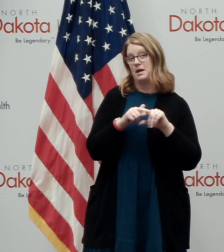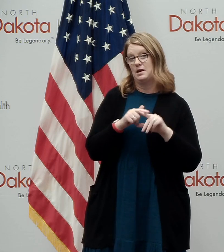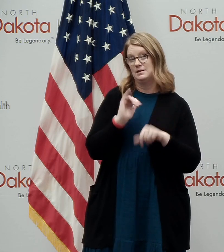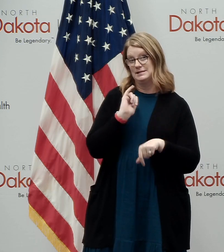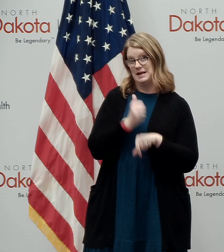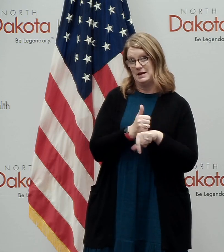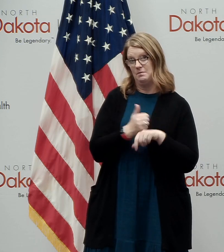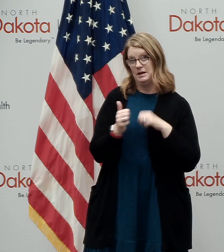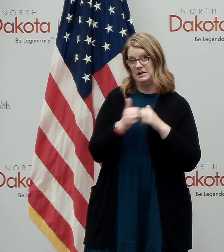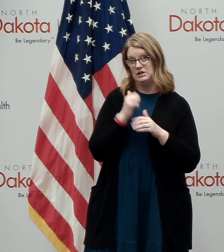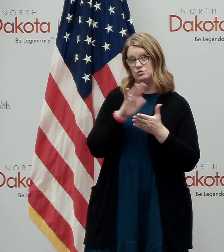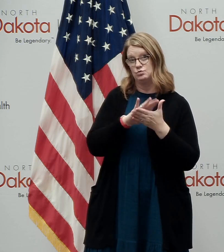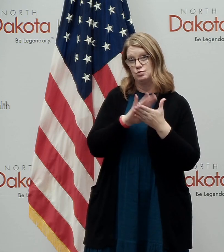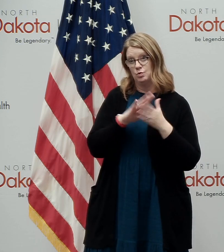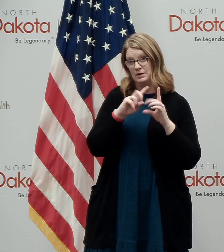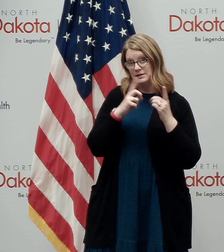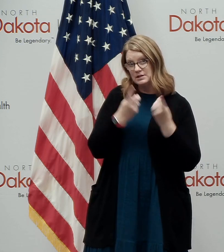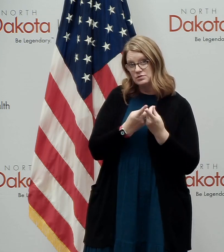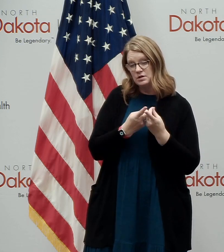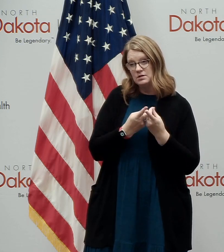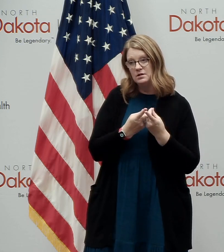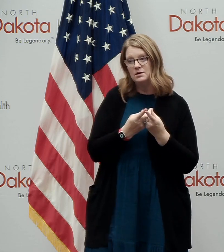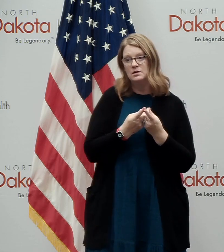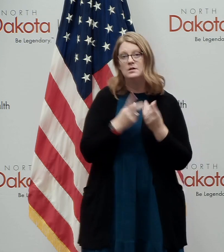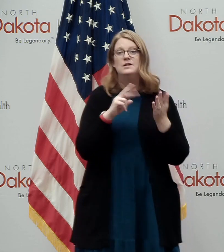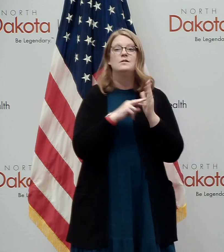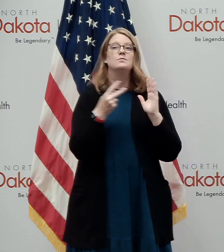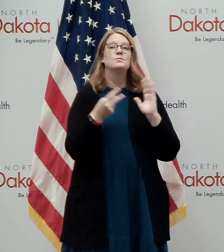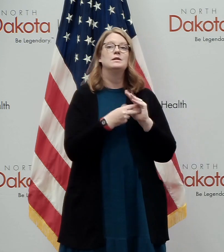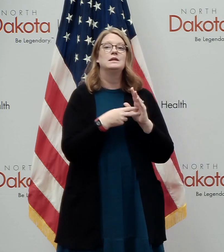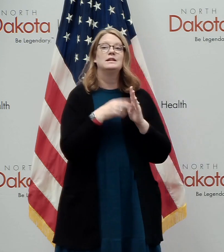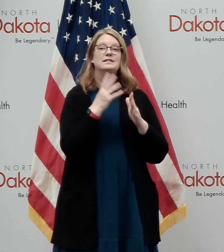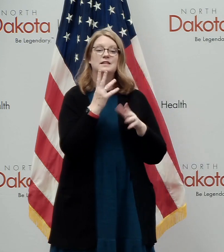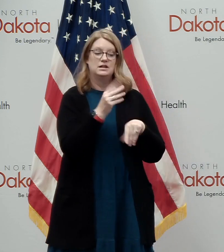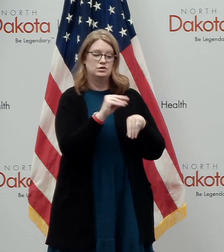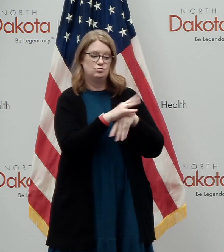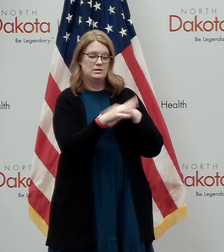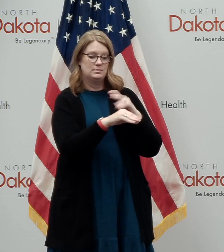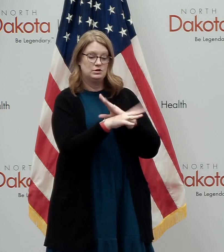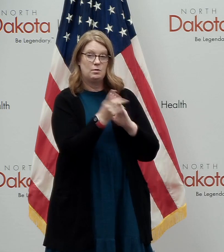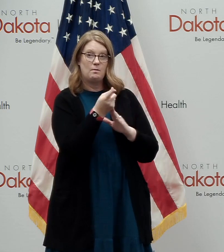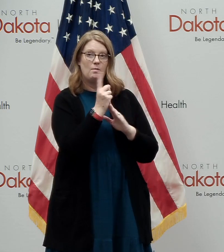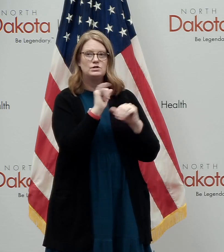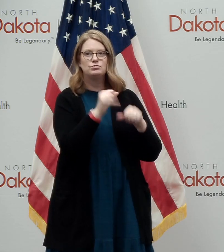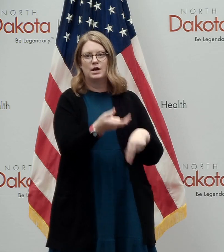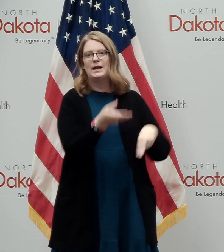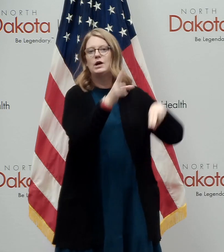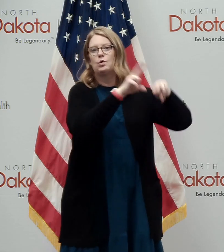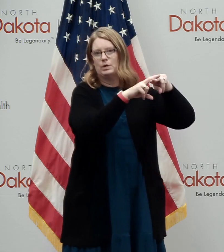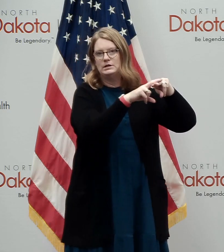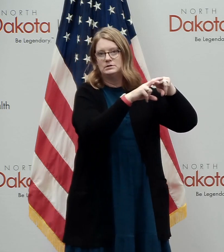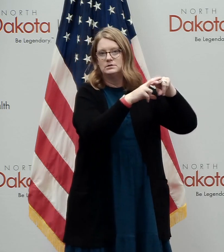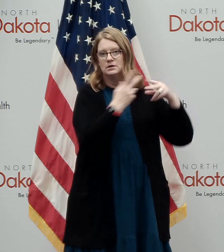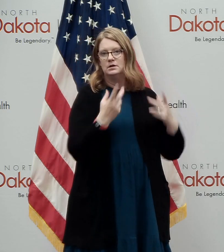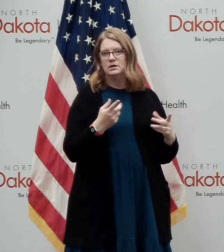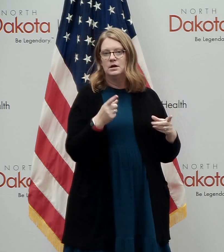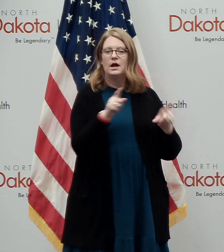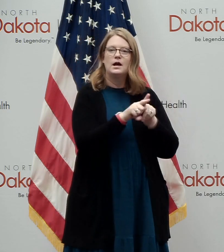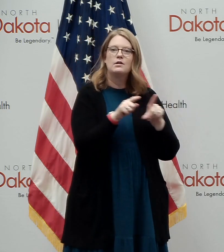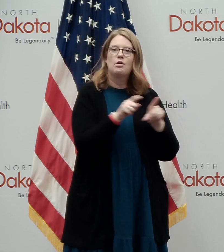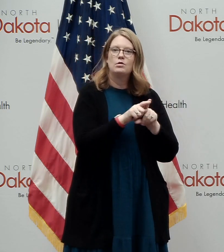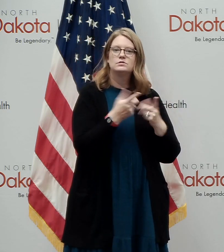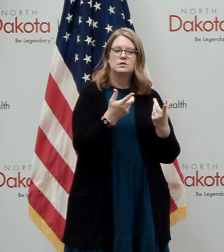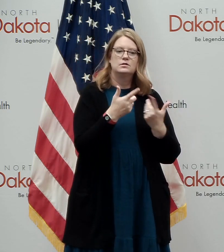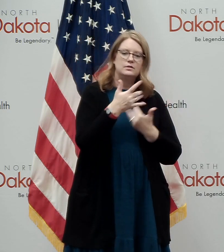set up in each school district, you can actually increase the number of transmissible moments, and you're mixing kids back and forth between